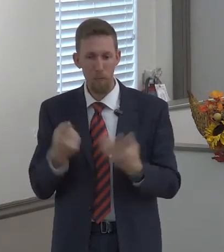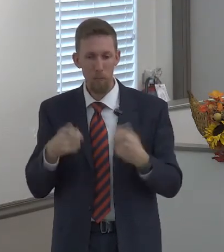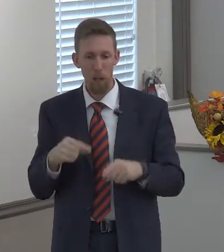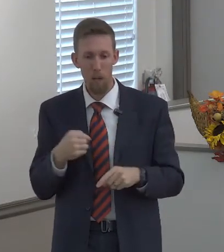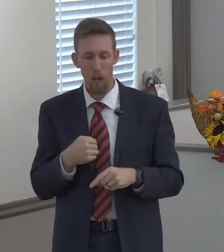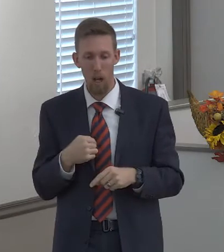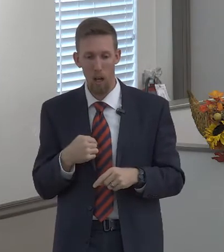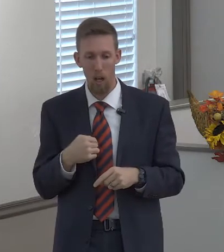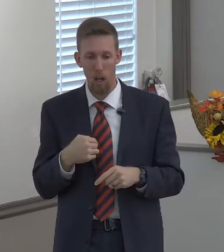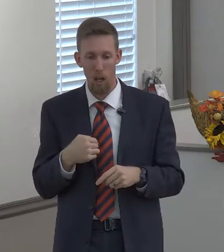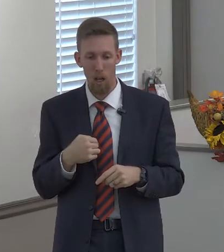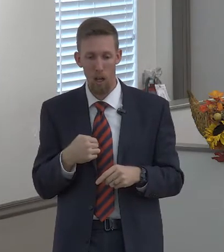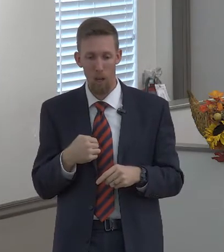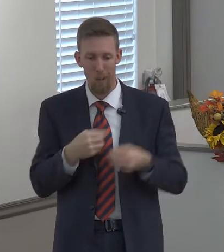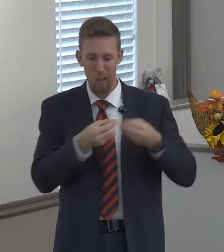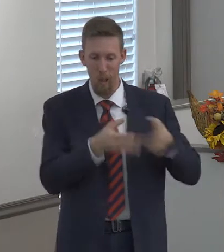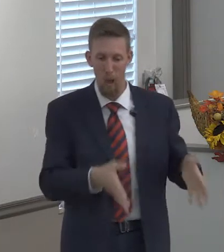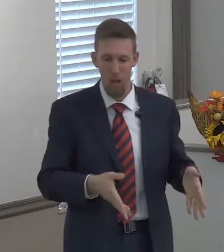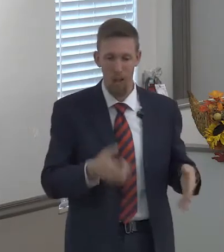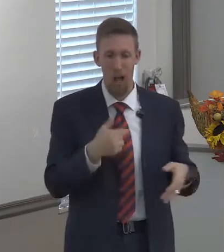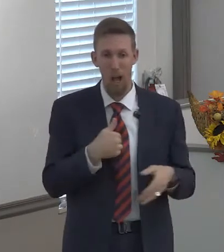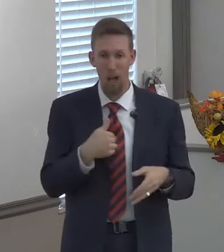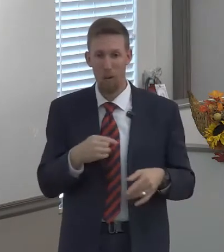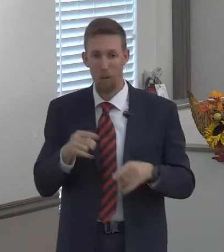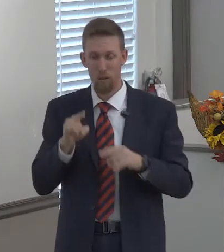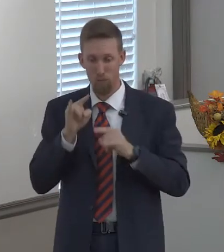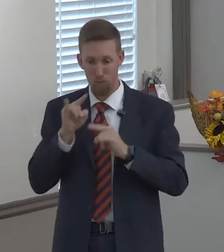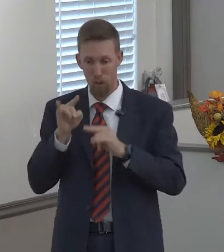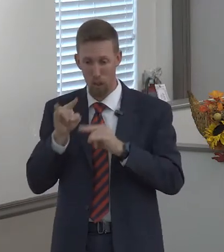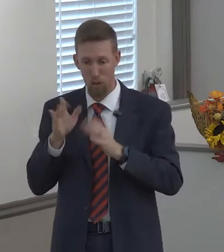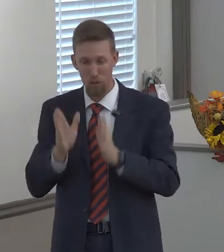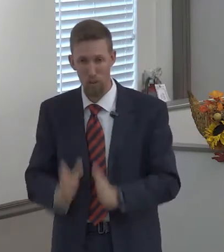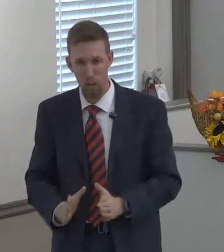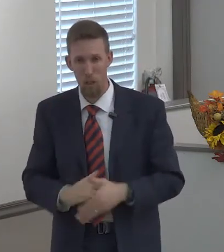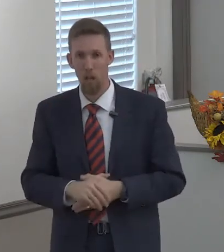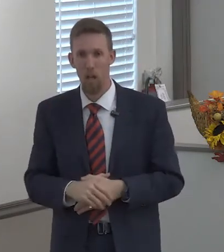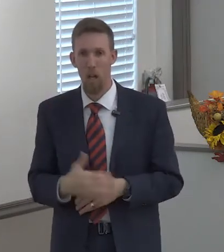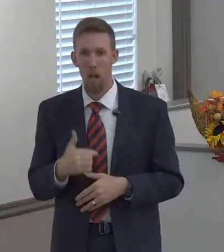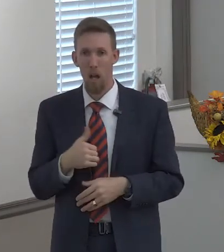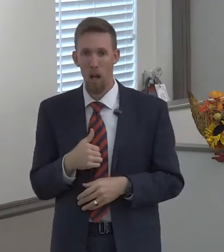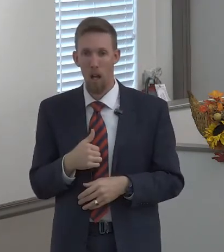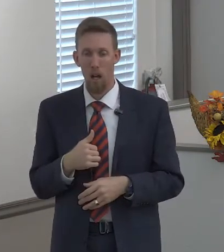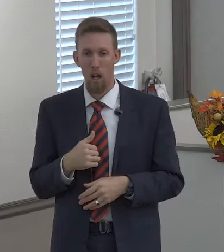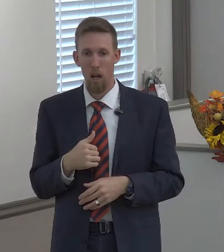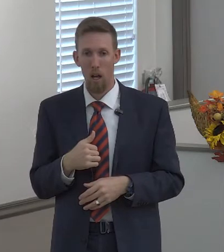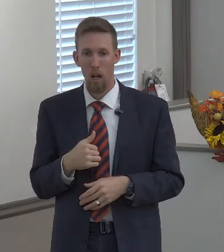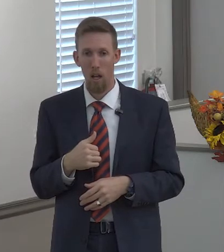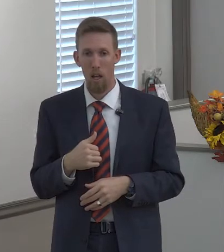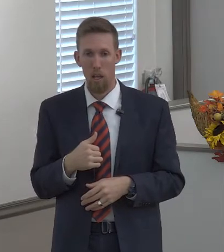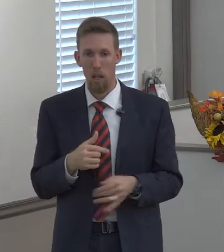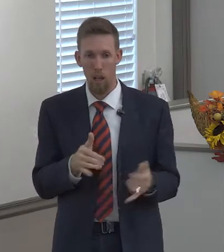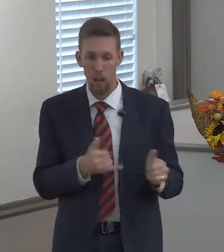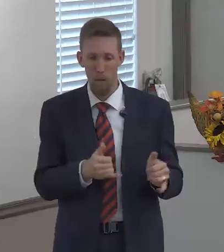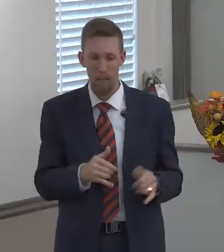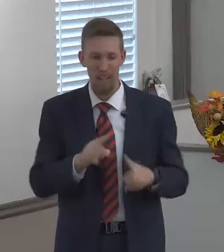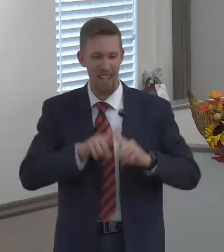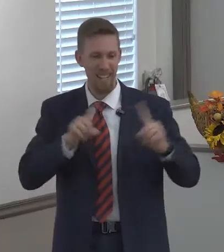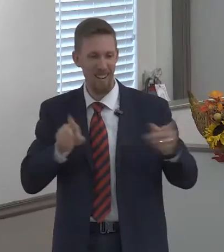singing. And we'll do it. And that's an expression of joy. Singing praises